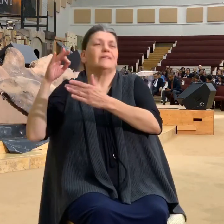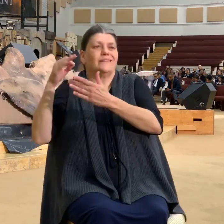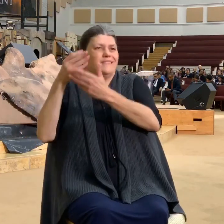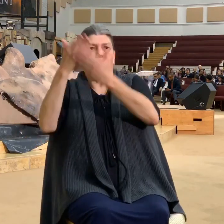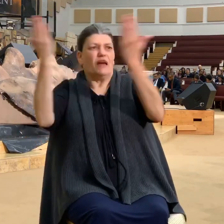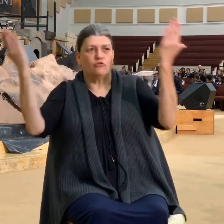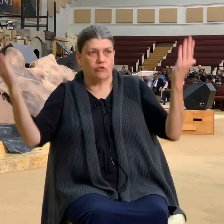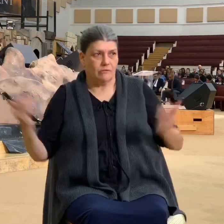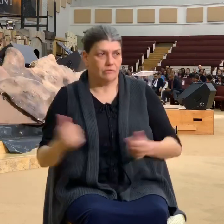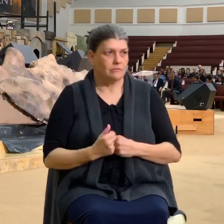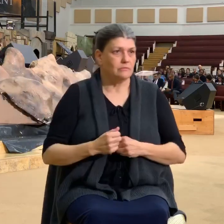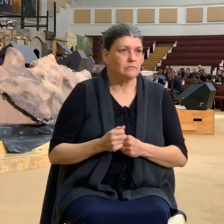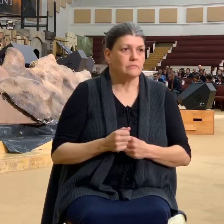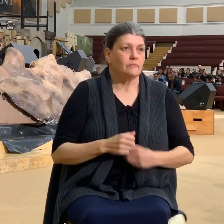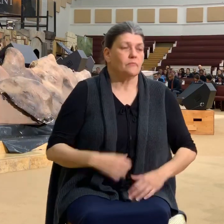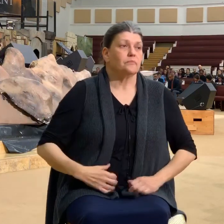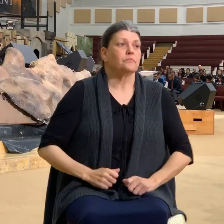to